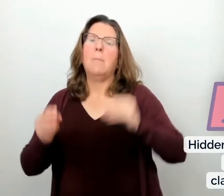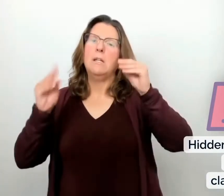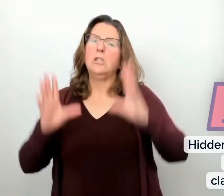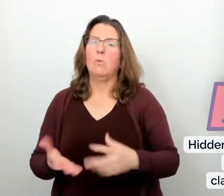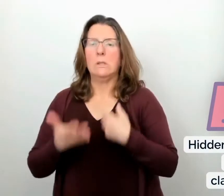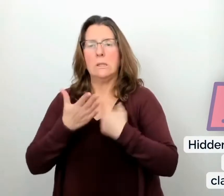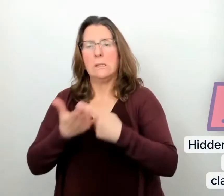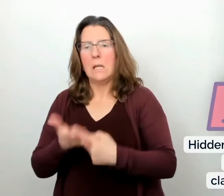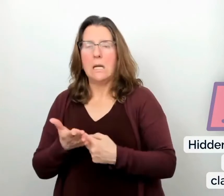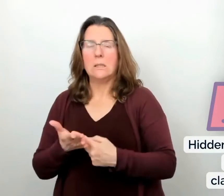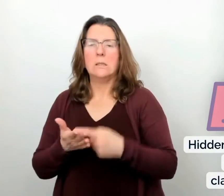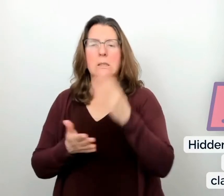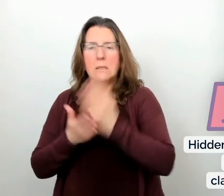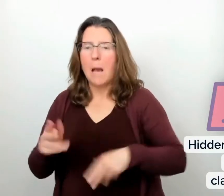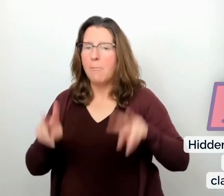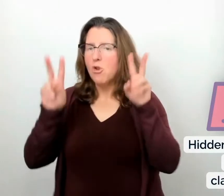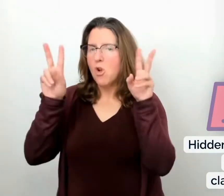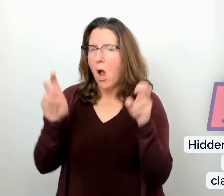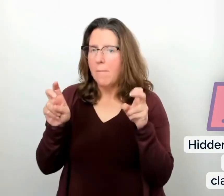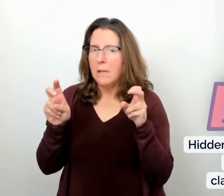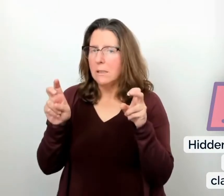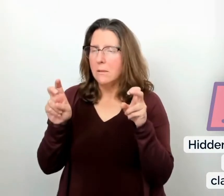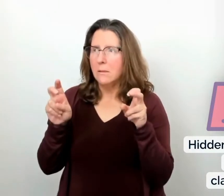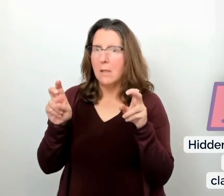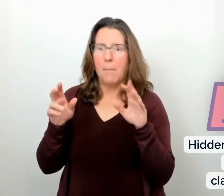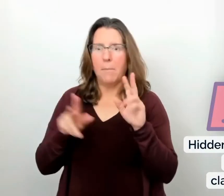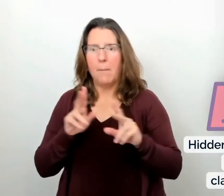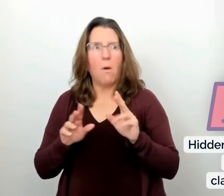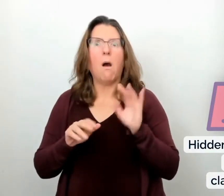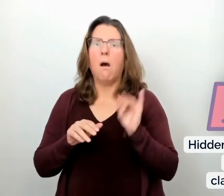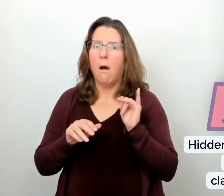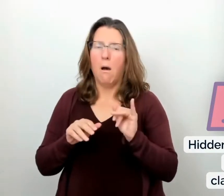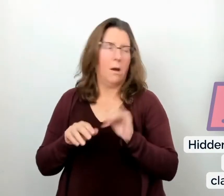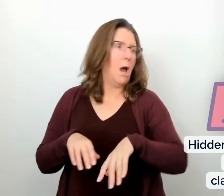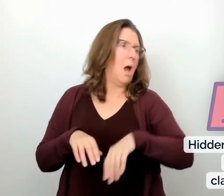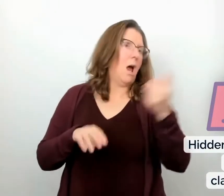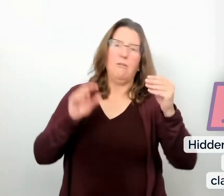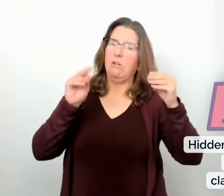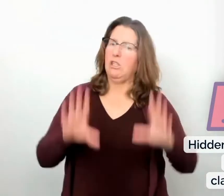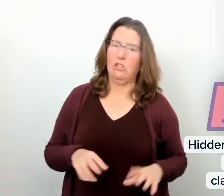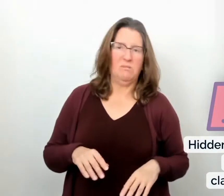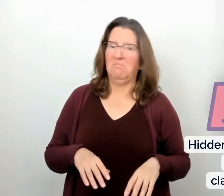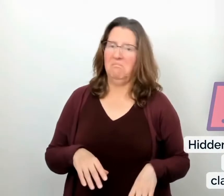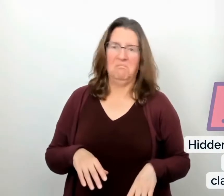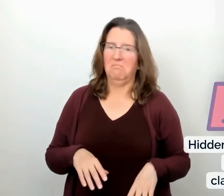Some teachers will talk to students about topic X, and other teachers will not touch it with a 10-foot